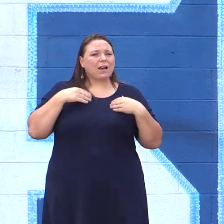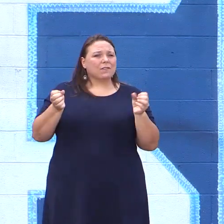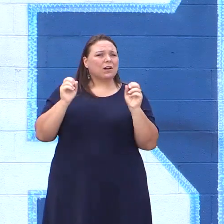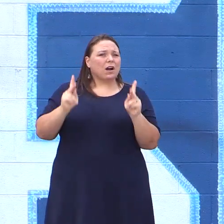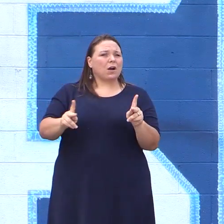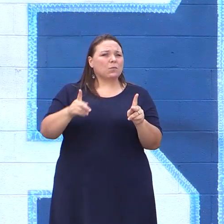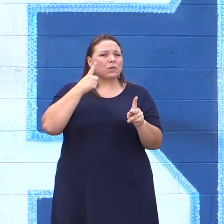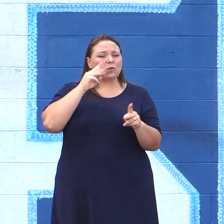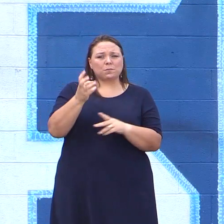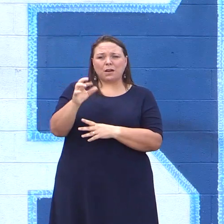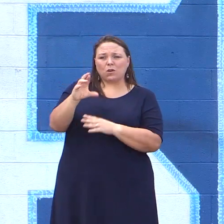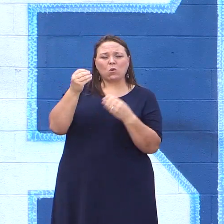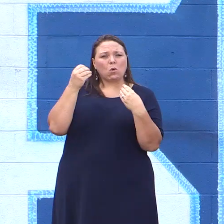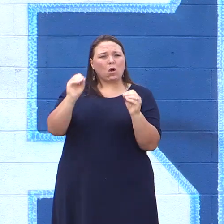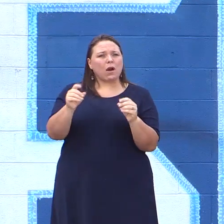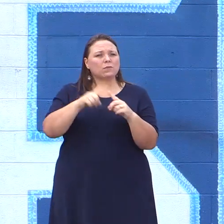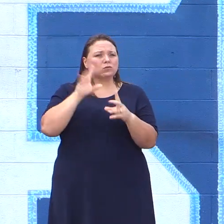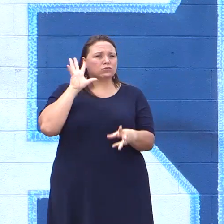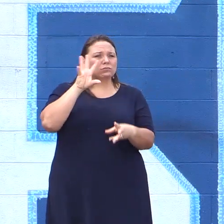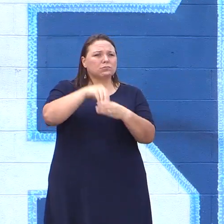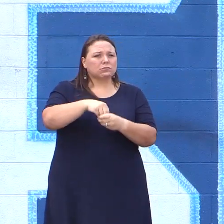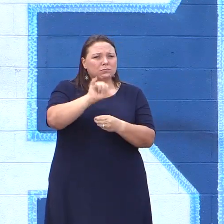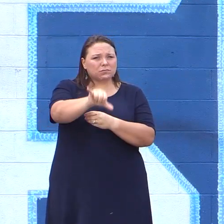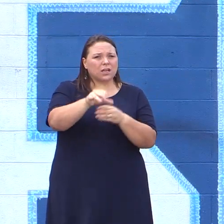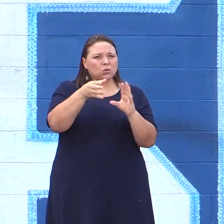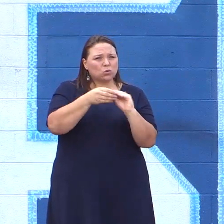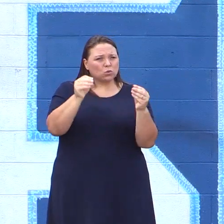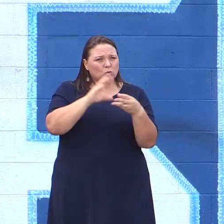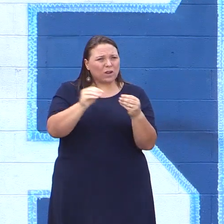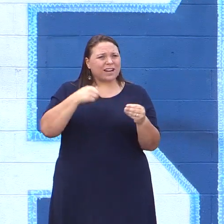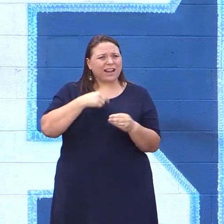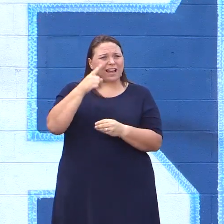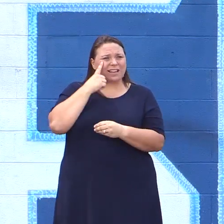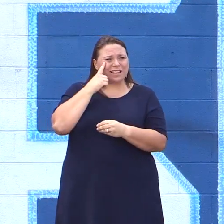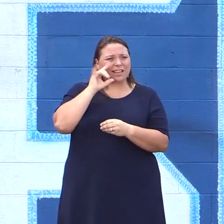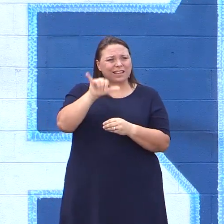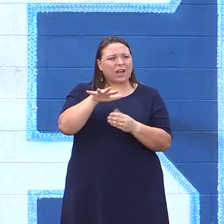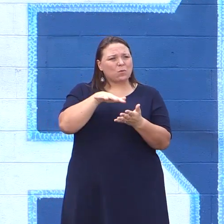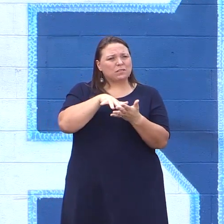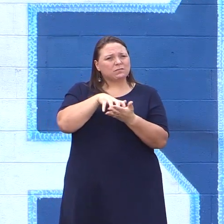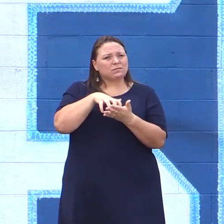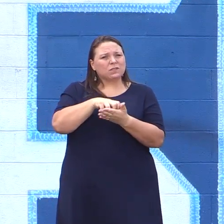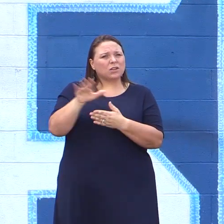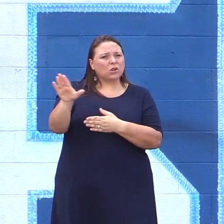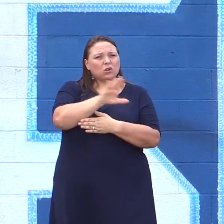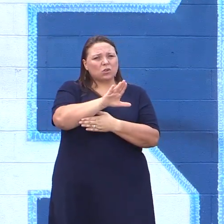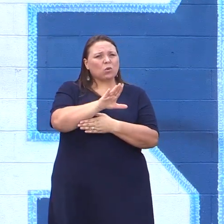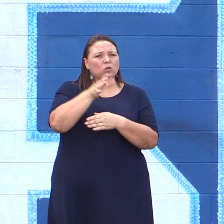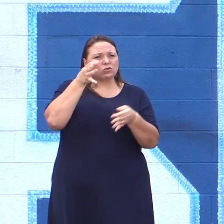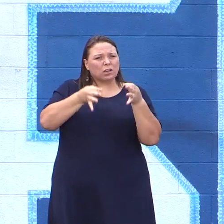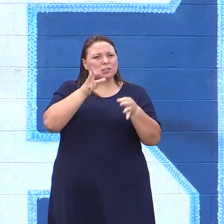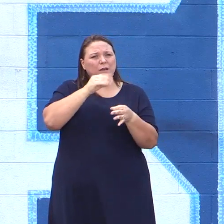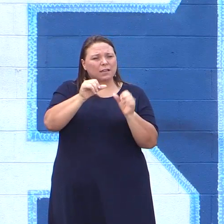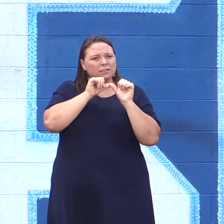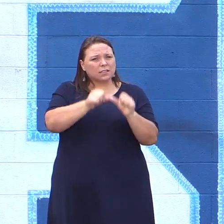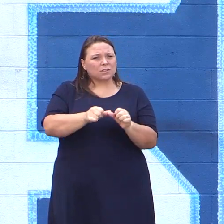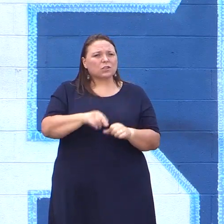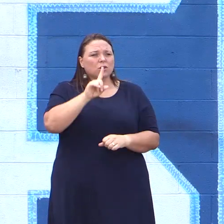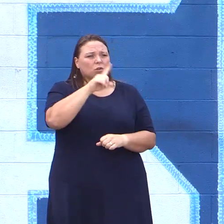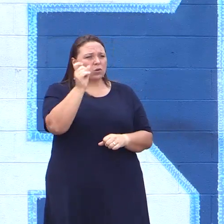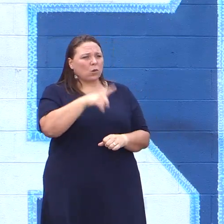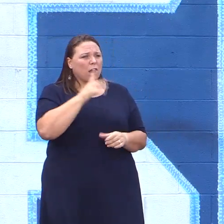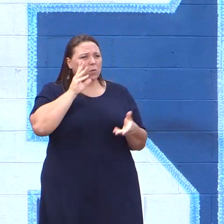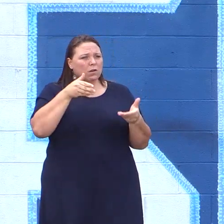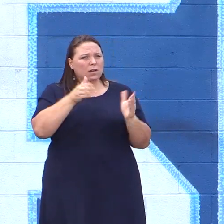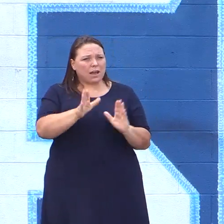opportunity for the mayor's office to participate in that story. And I think it was a lapse in journalistic judgment and due diligence. In terms of your question, I'm going